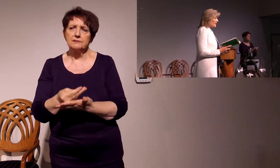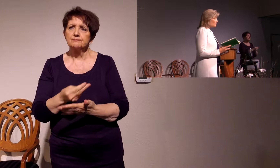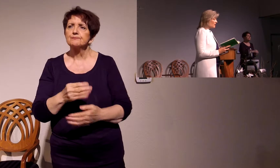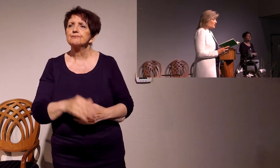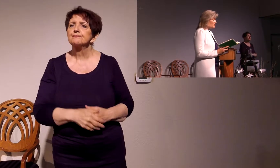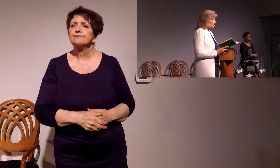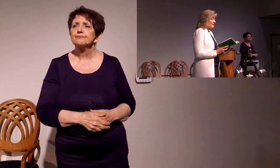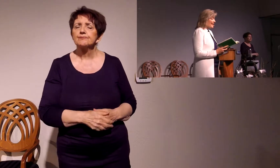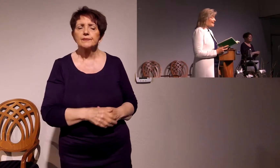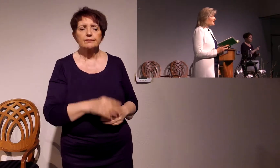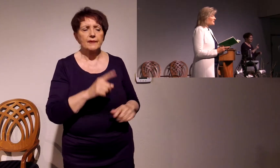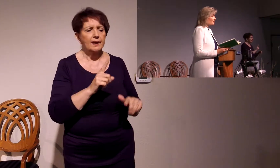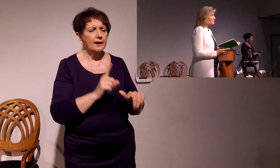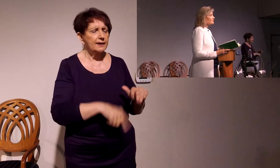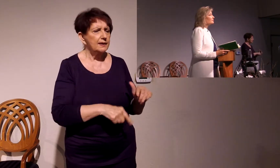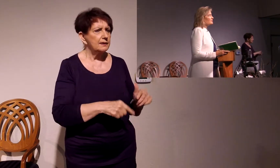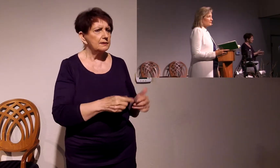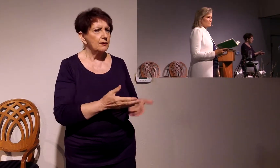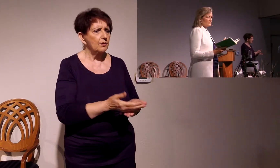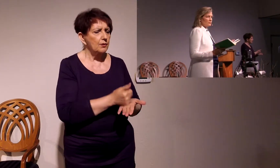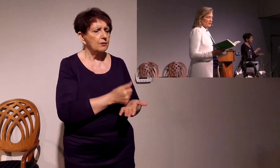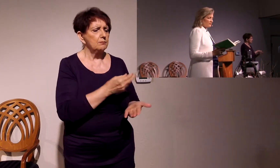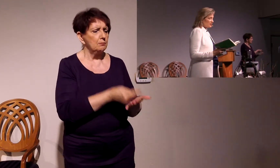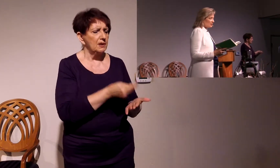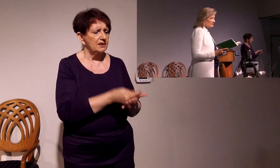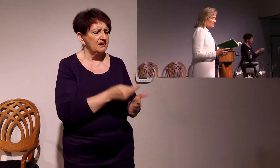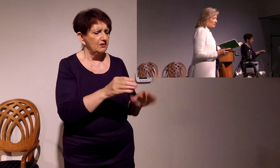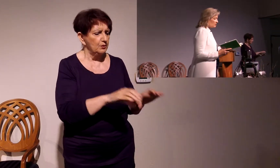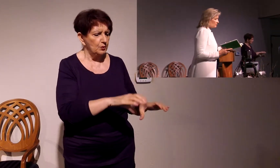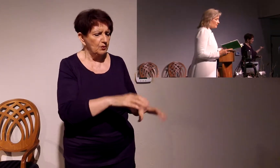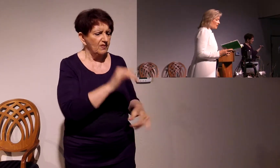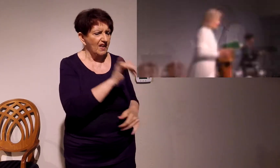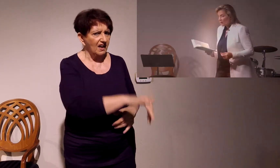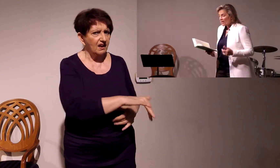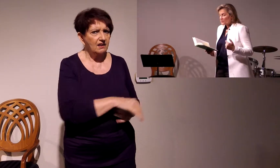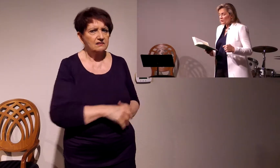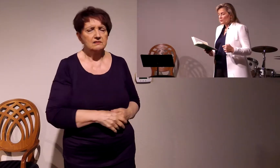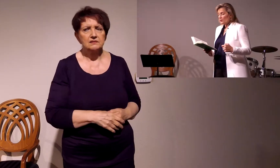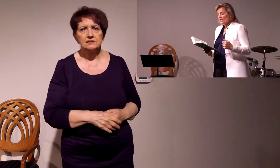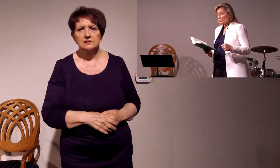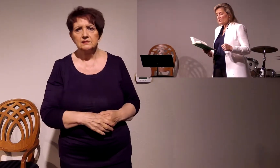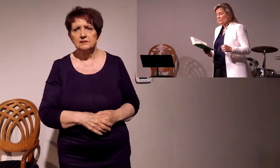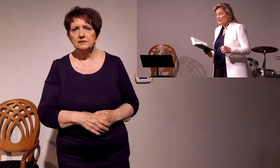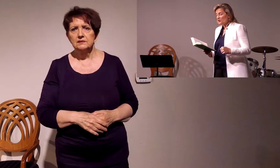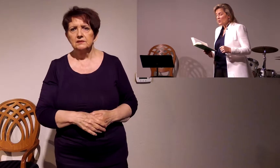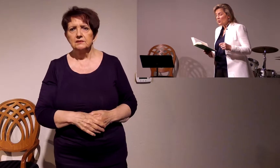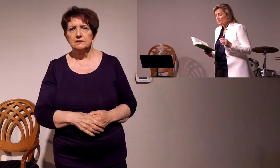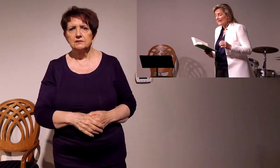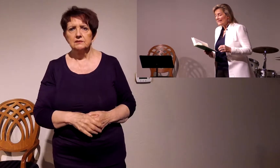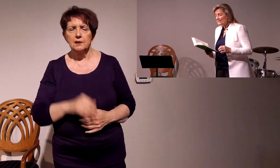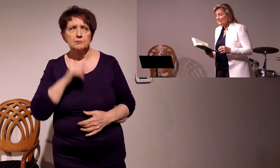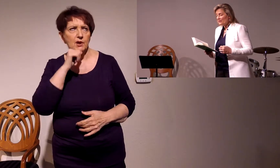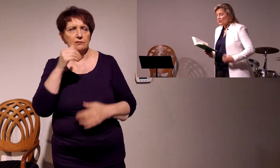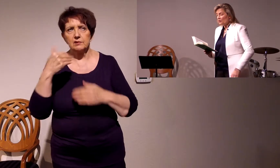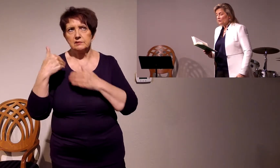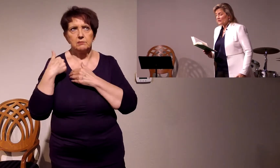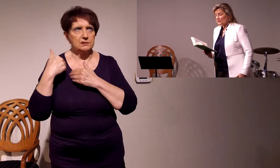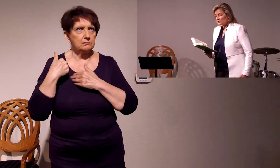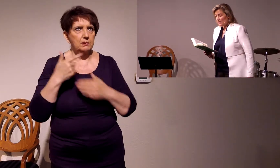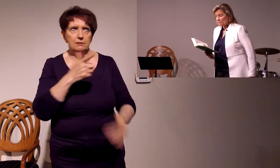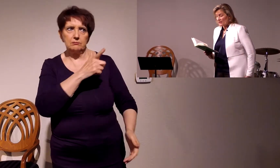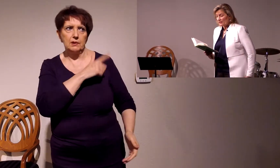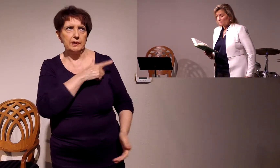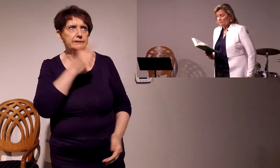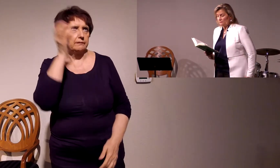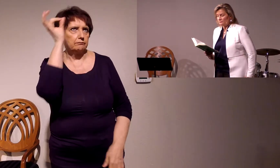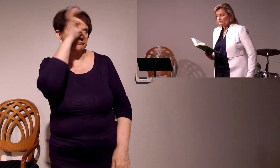I can't make money doing X, whatever you'd love to do. I'm too irresponsible, lazy, clueless